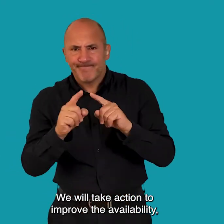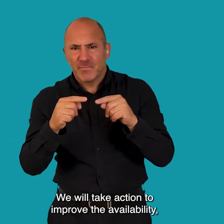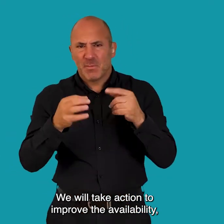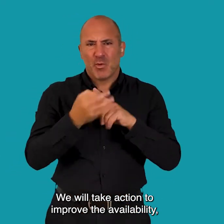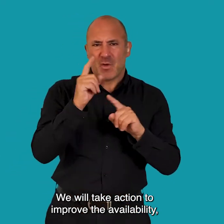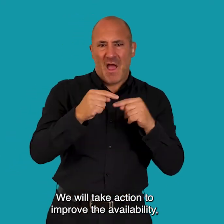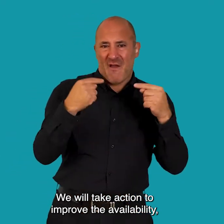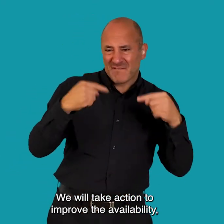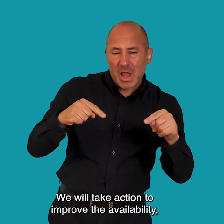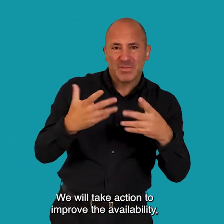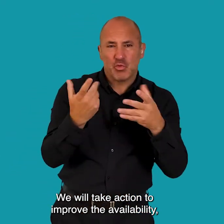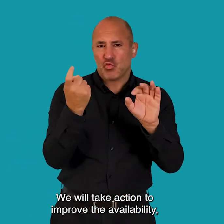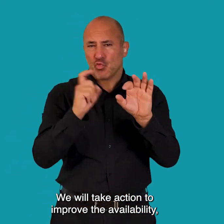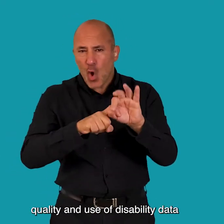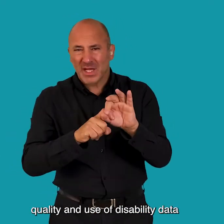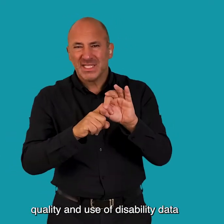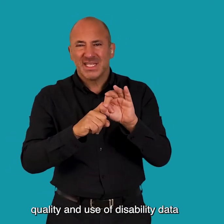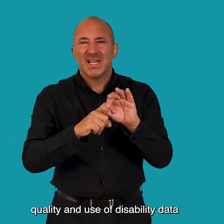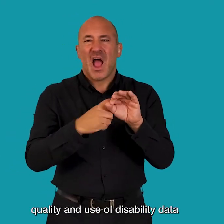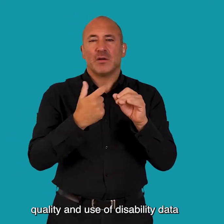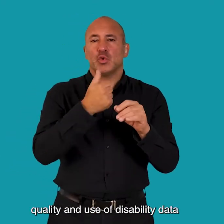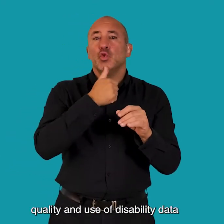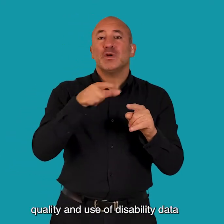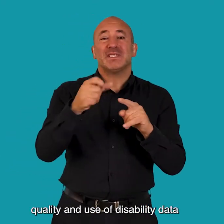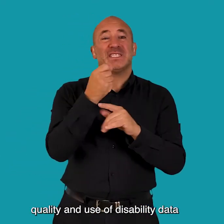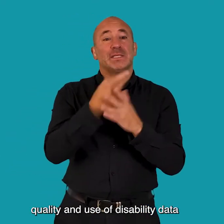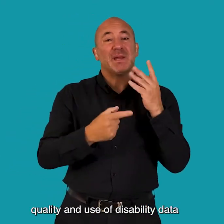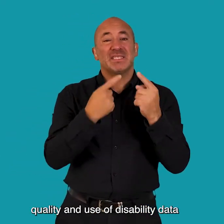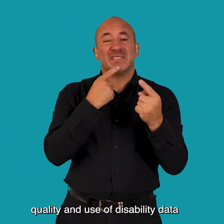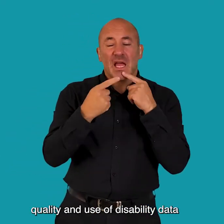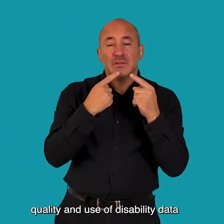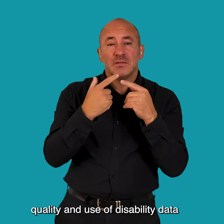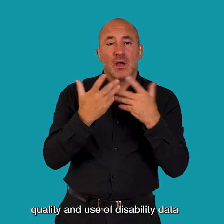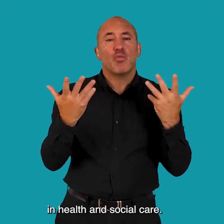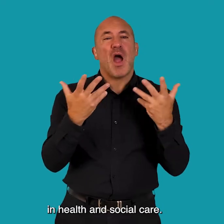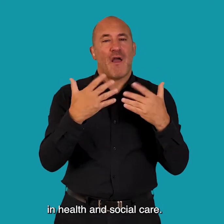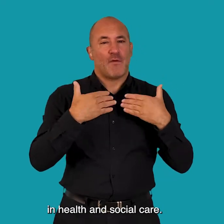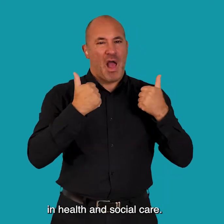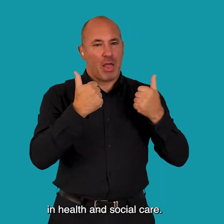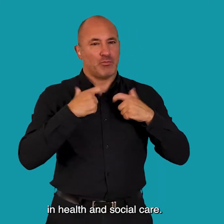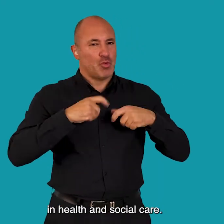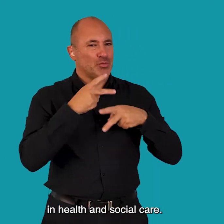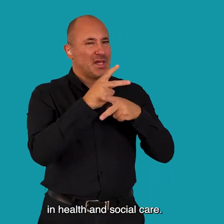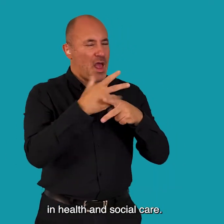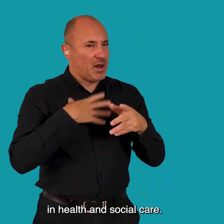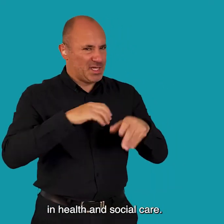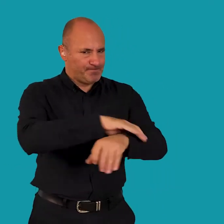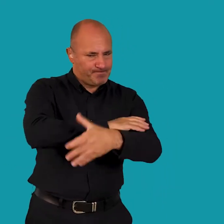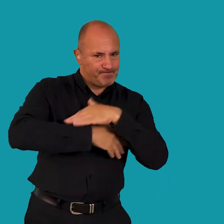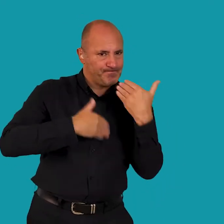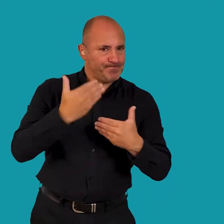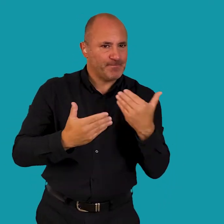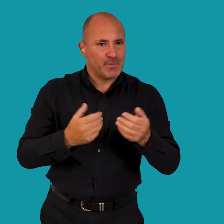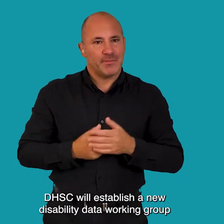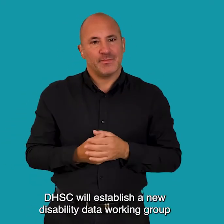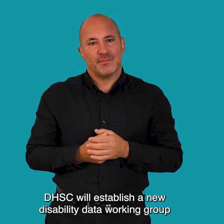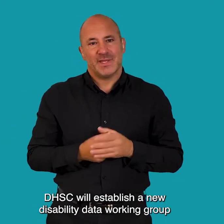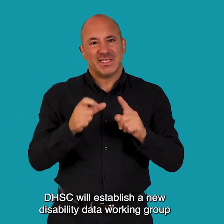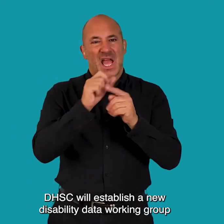to improve the availability, quality and use of disability data in health and social care. DHSC